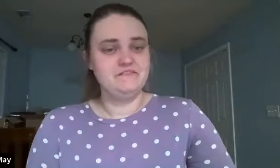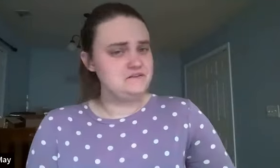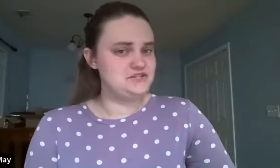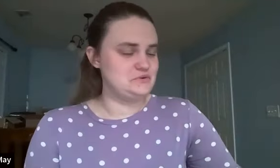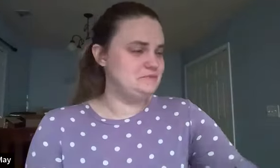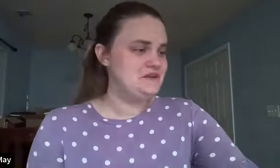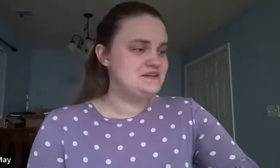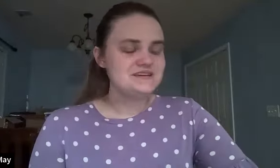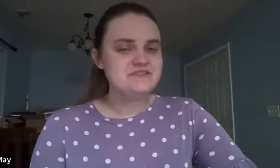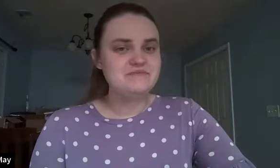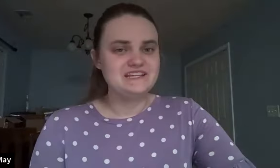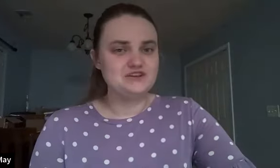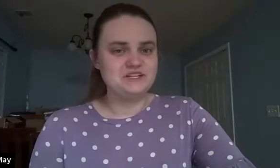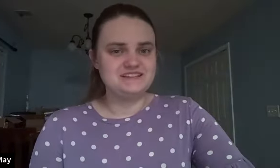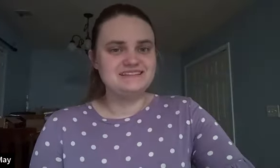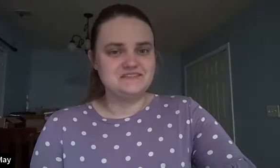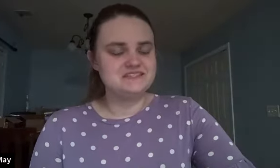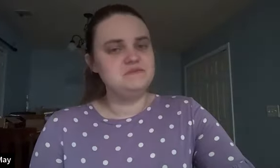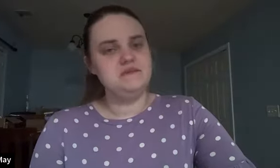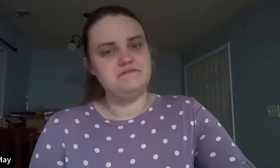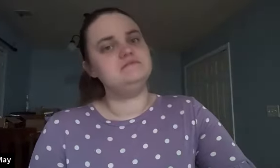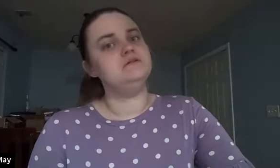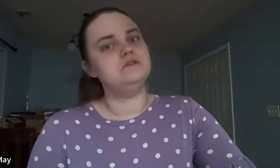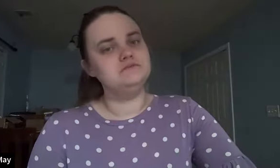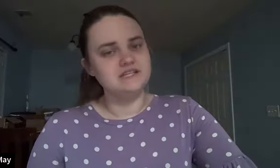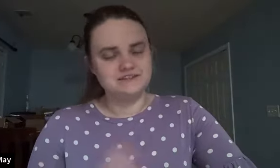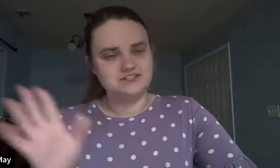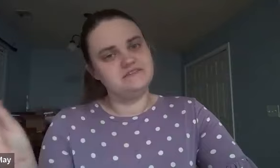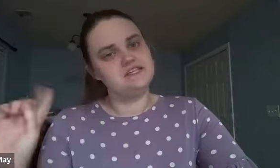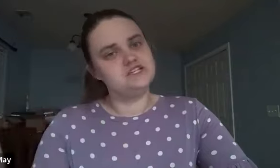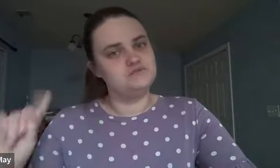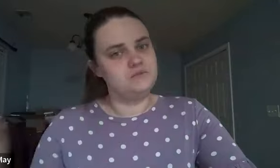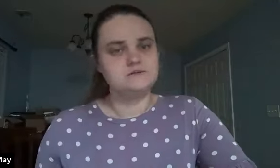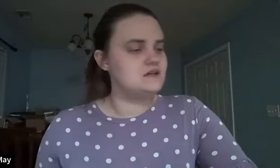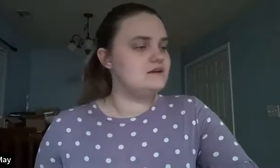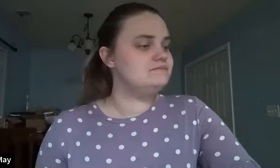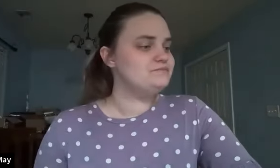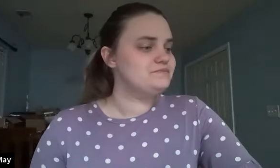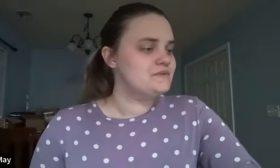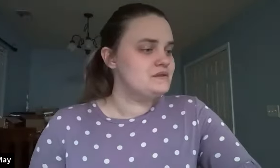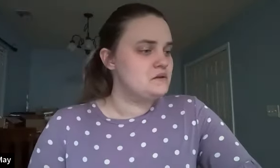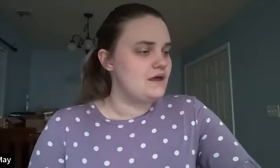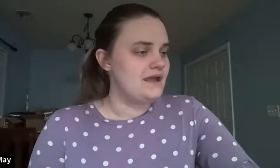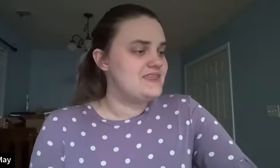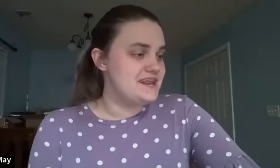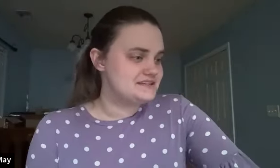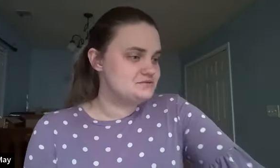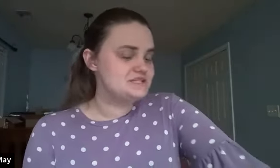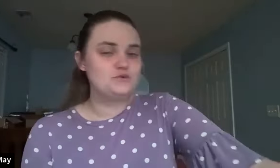Very visual. Some of them make so much sense, and then some of them have no clue. Like there's just like, that's such a random sign. All right, the next one is going to